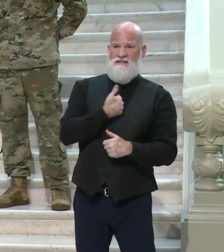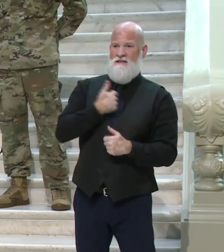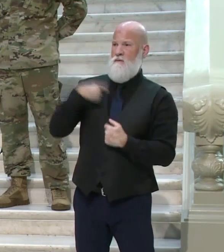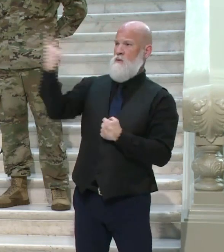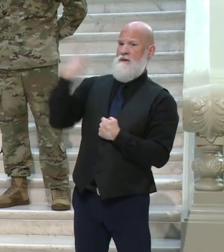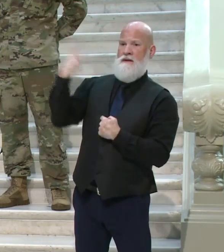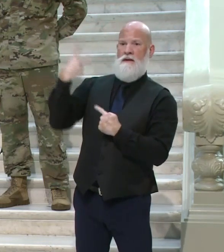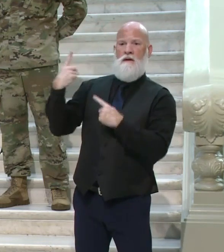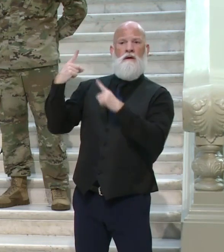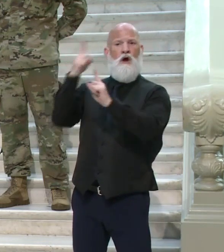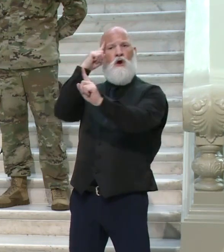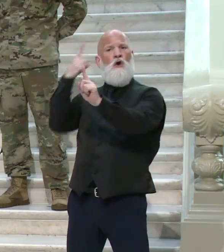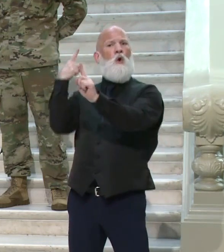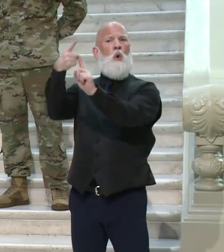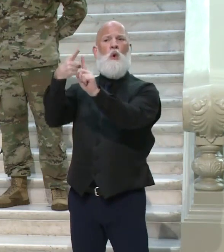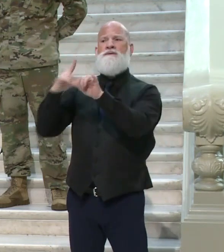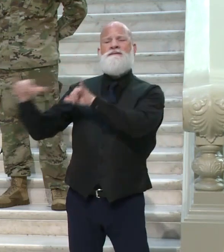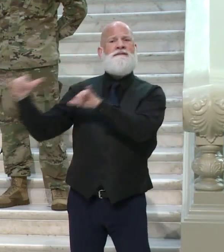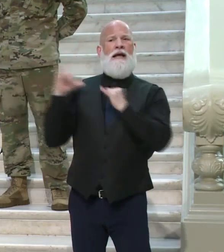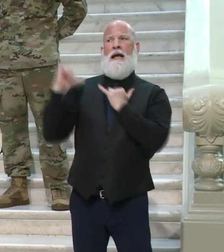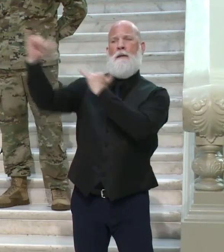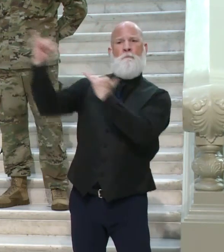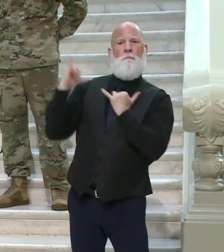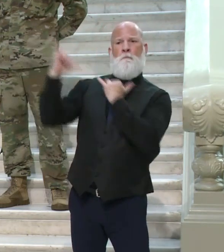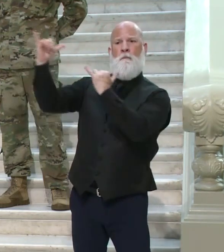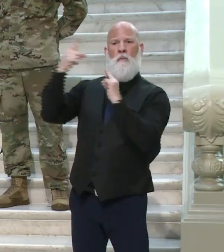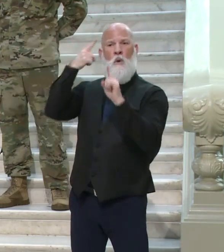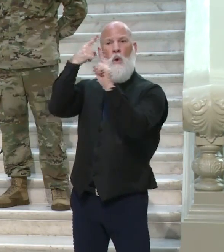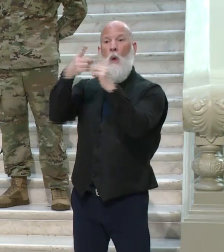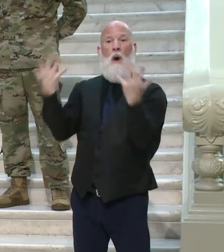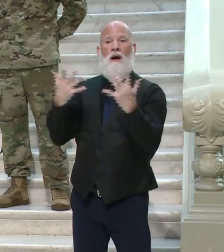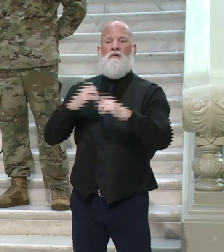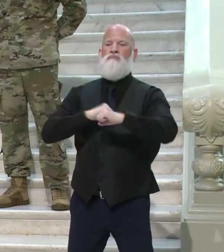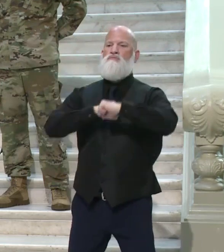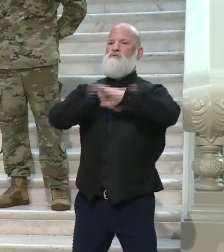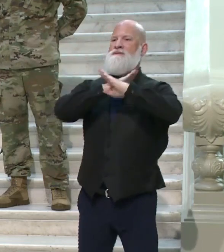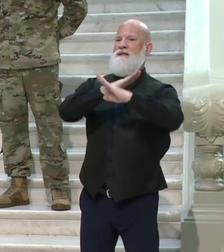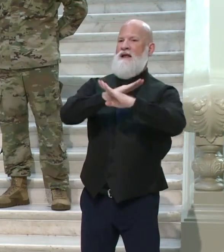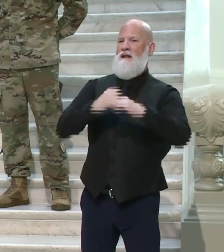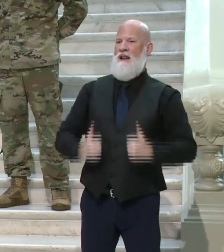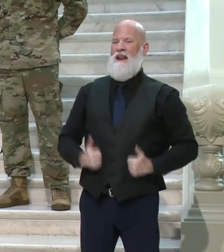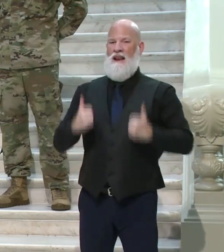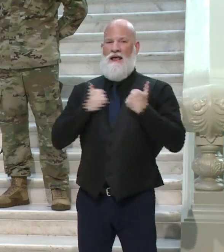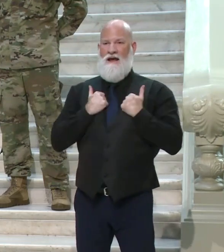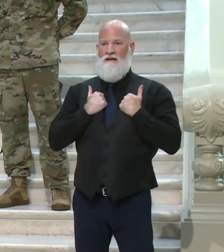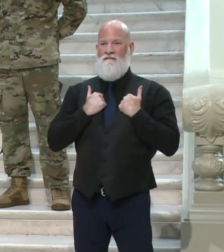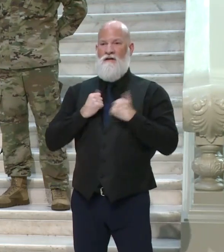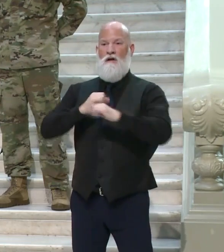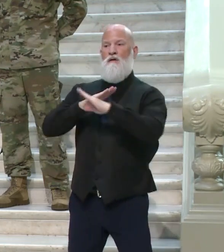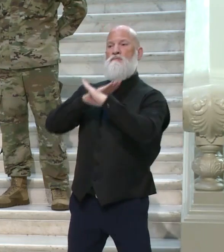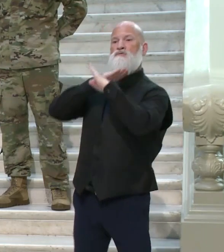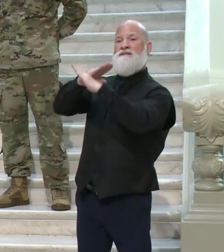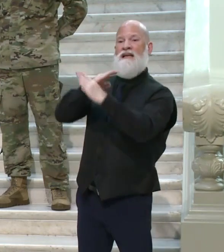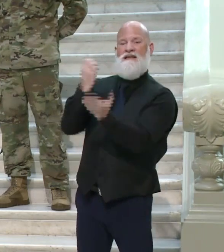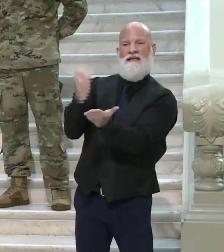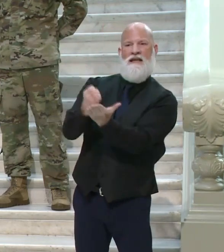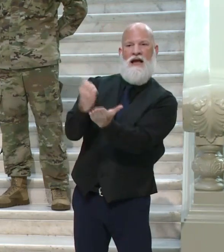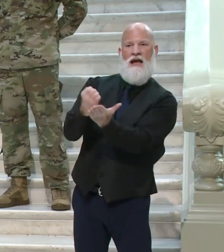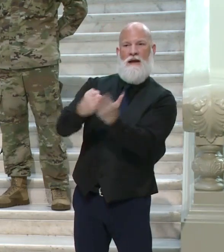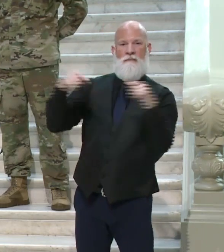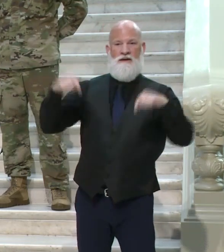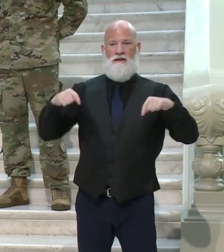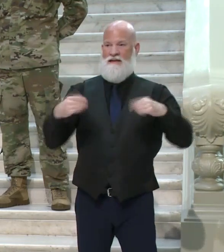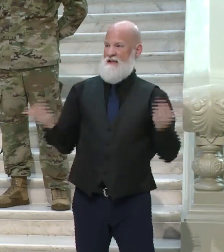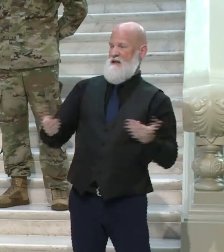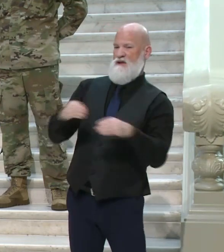to protect both the lives and the livelihoods of Georgians as well as the American people. We had another